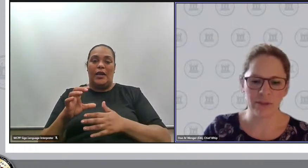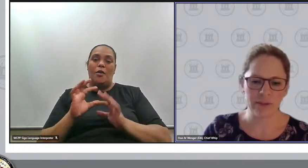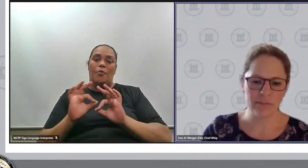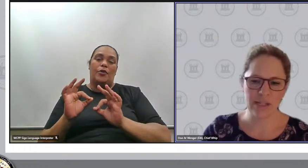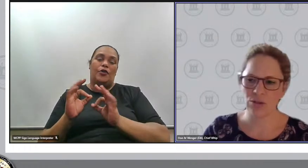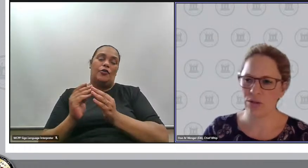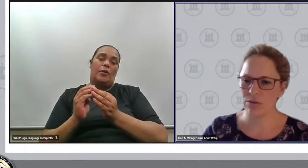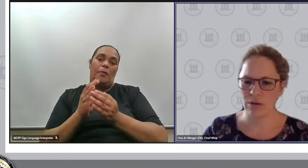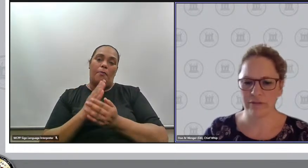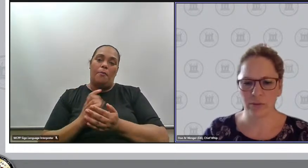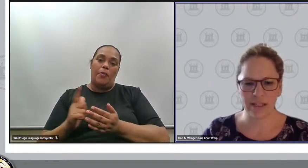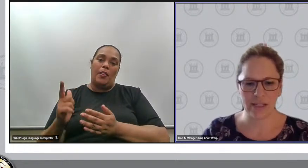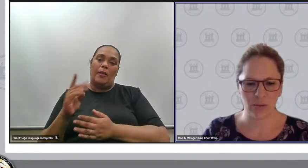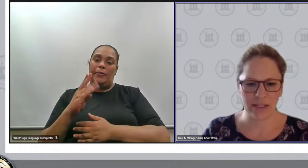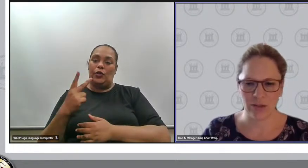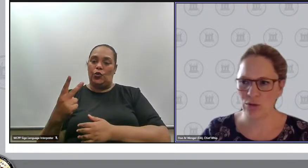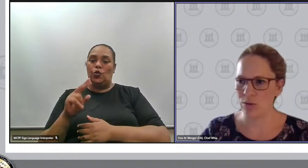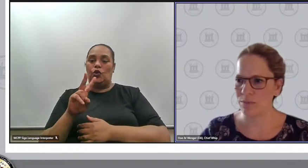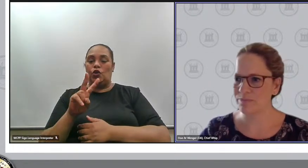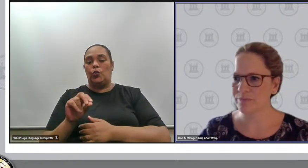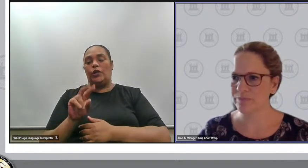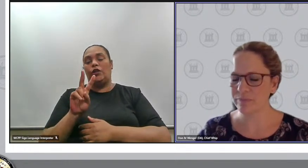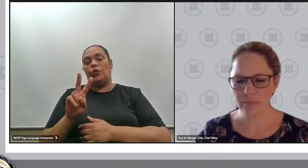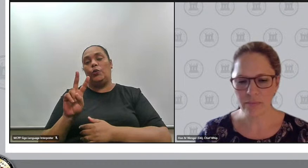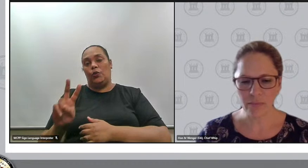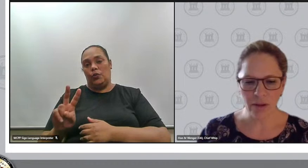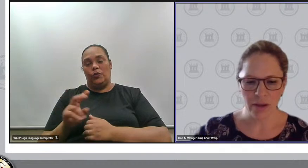Appropriation Bill, B2 of 2022.